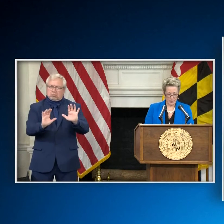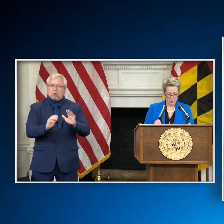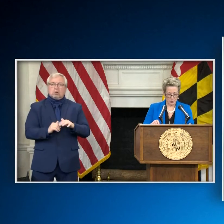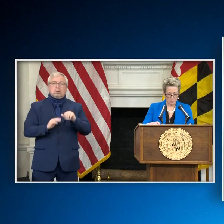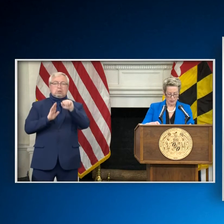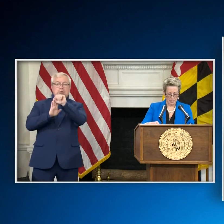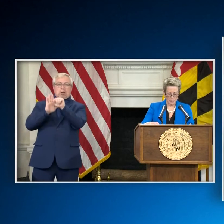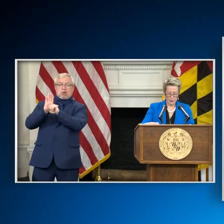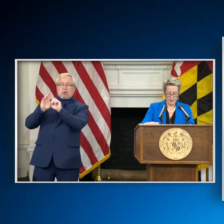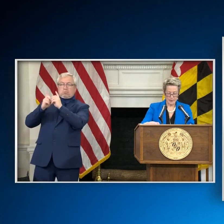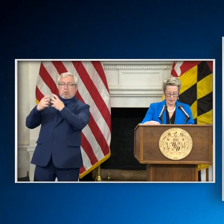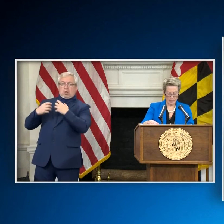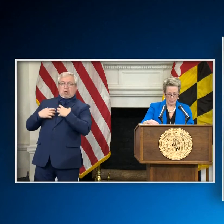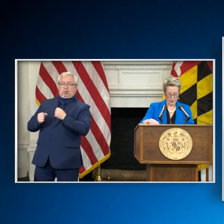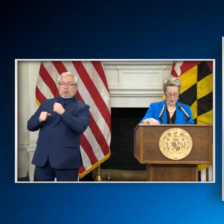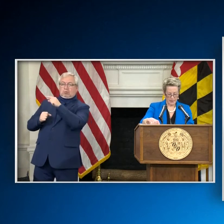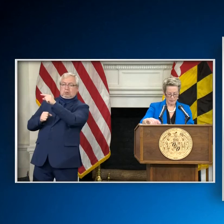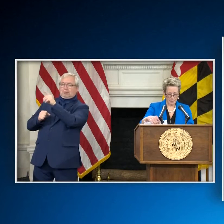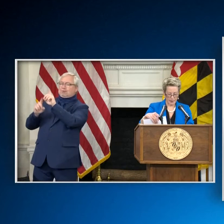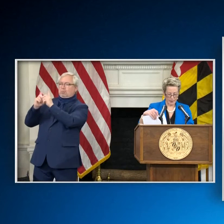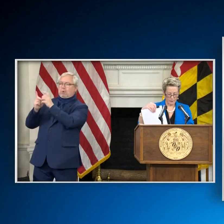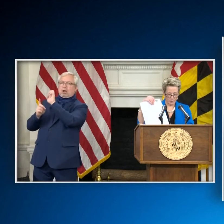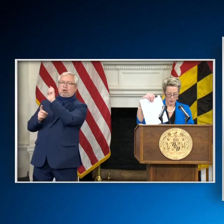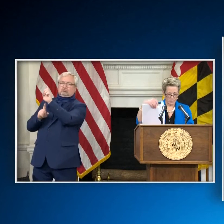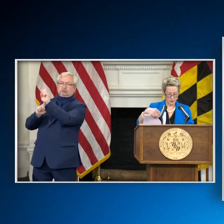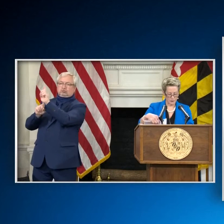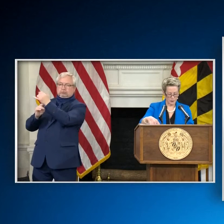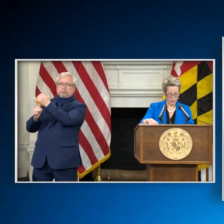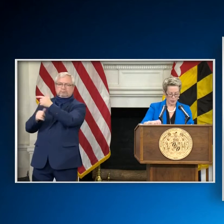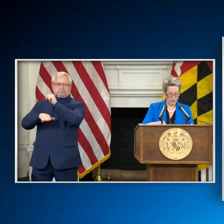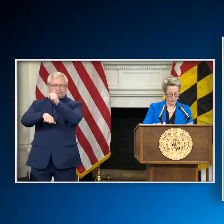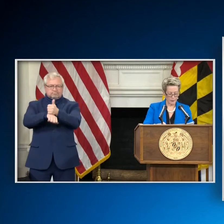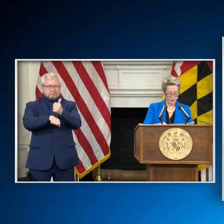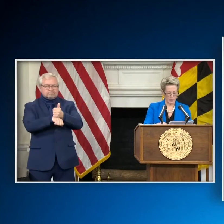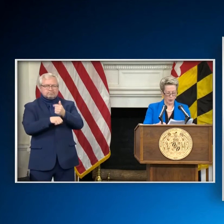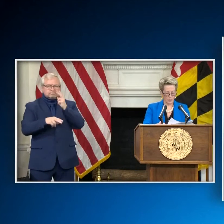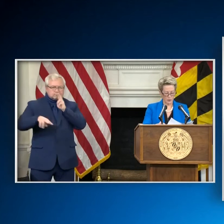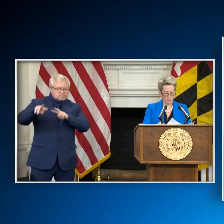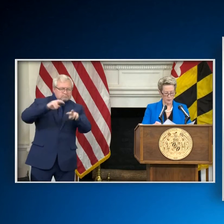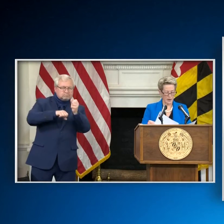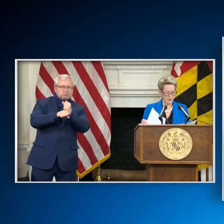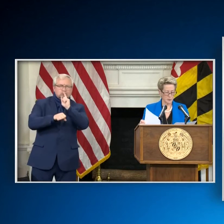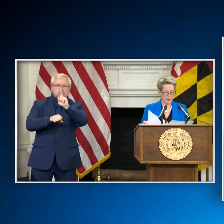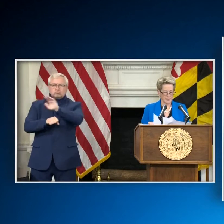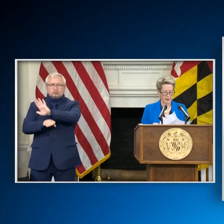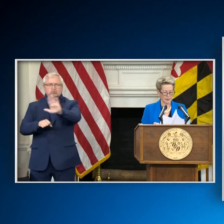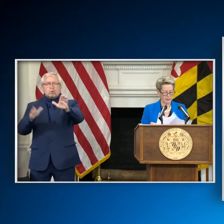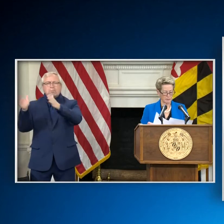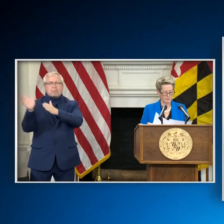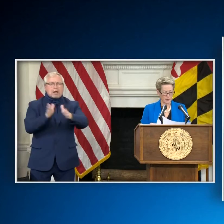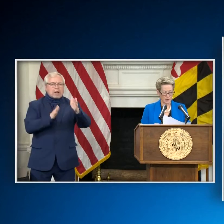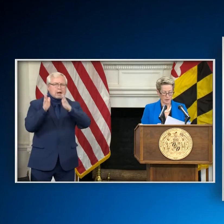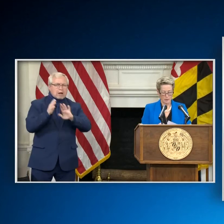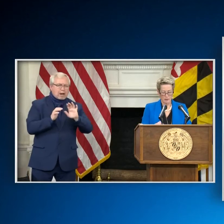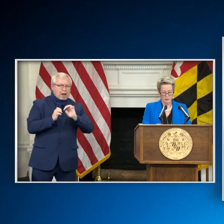of Education is releasing a comprehensive plan for long-term recovery from the coronavirus pandemic. The